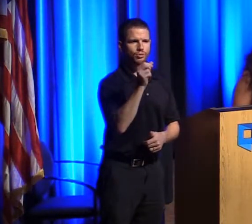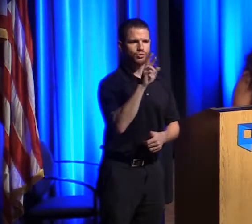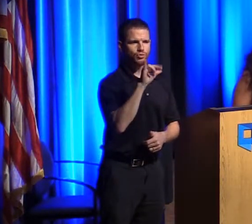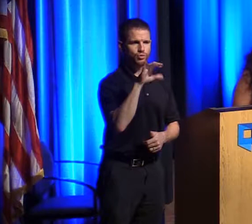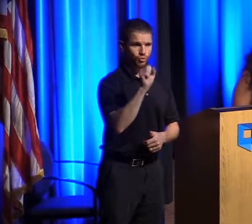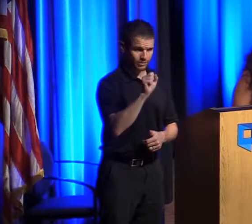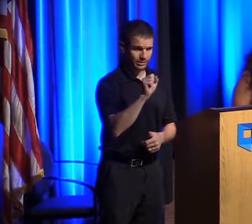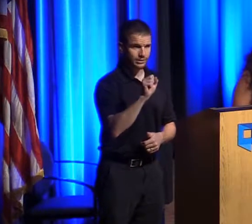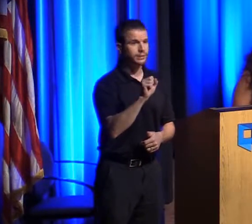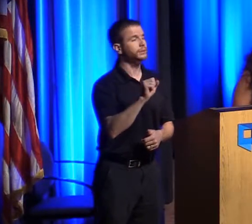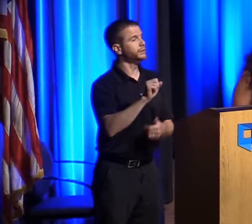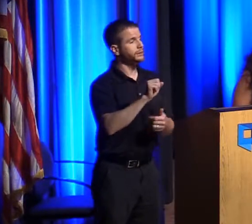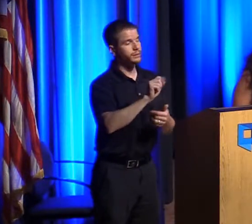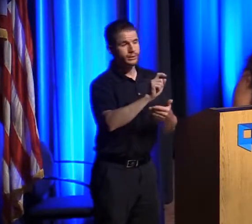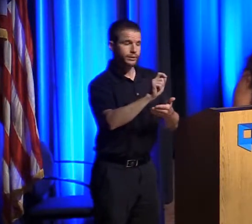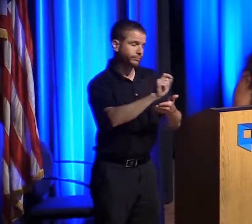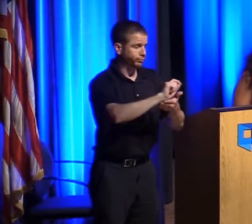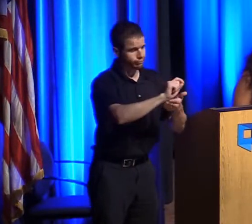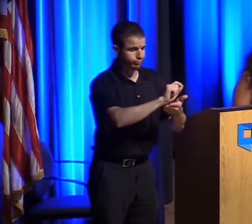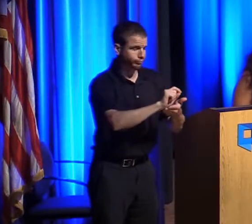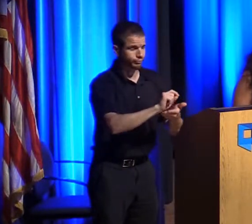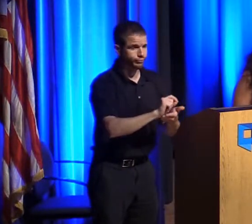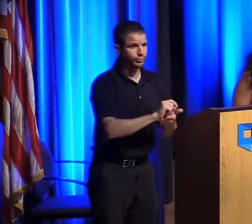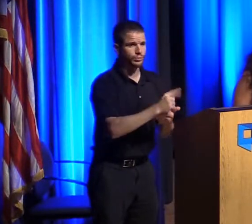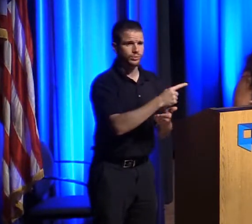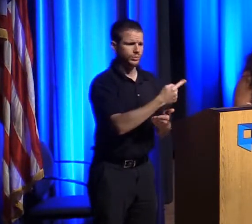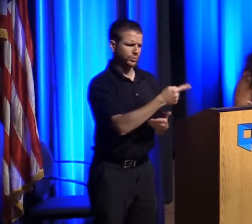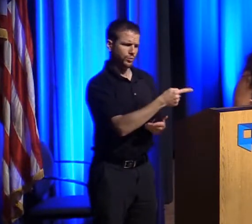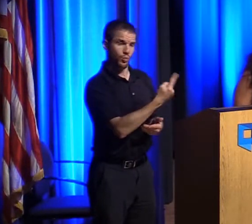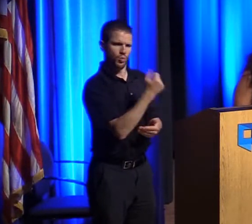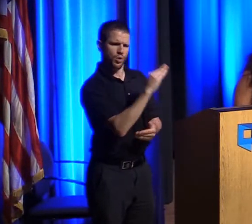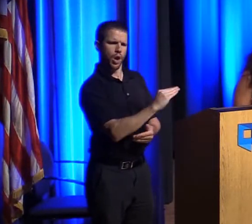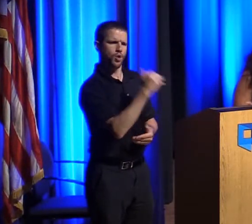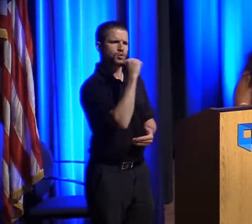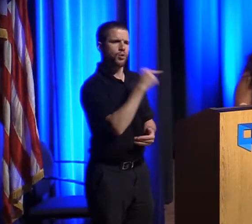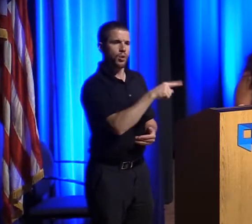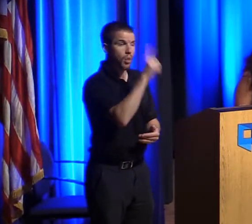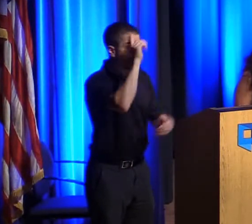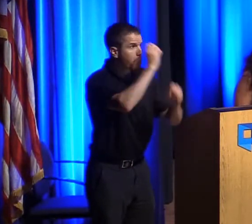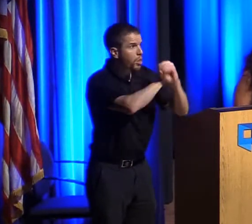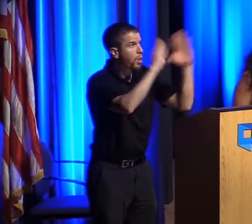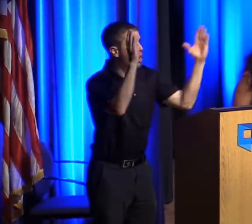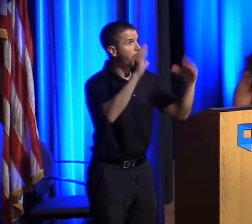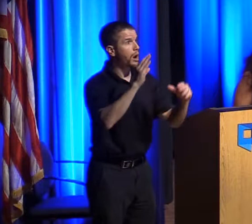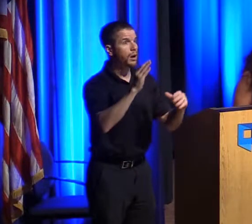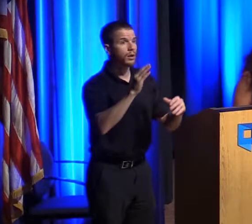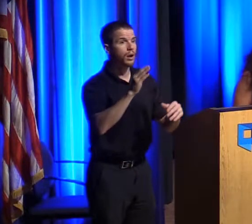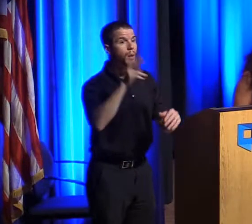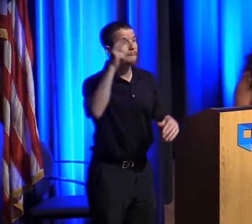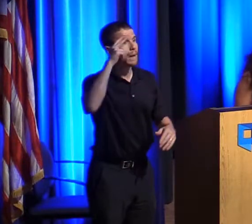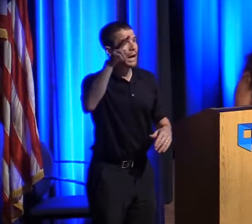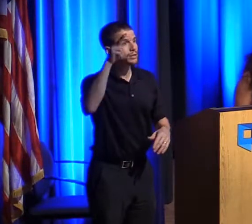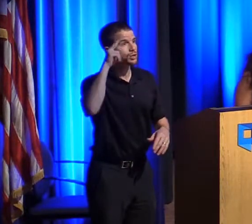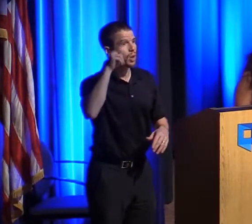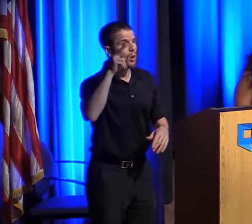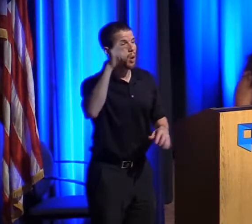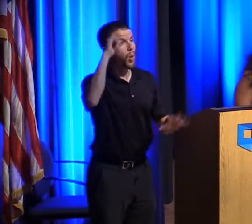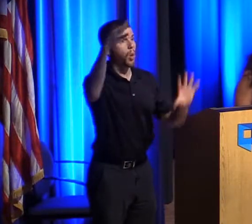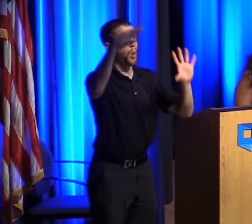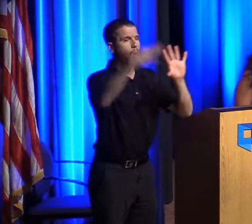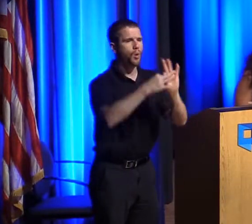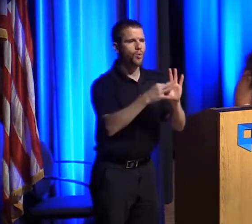penis. Right? So why is that? Because stuff is happening with immigrant children, right, who